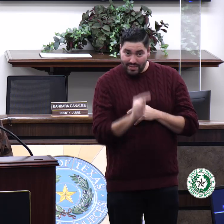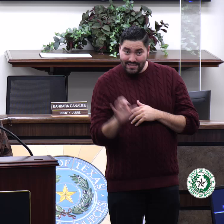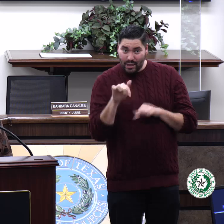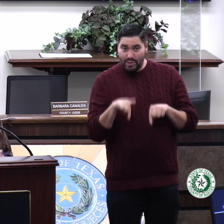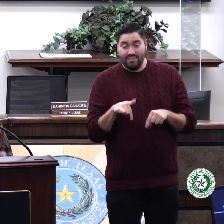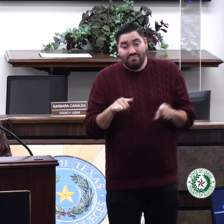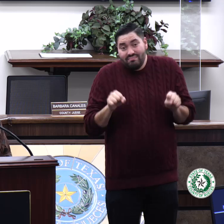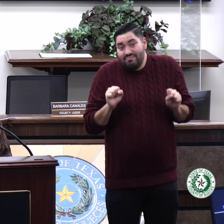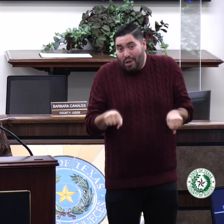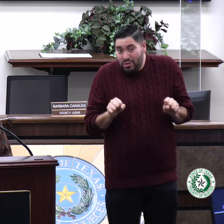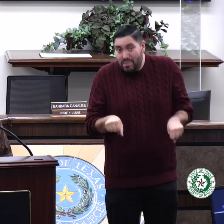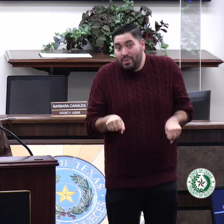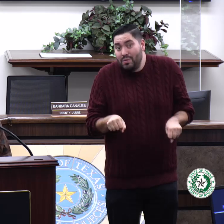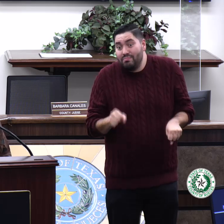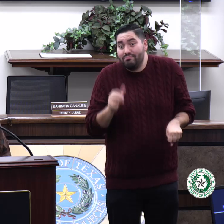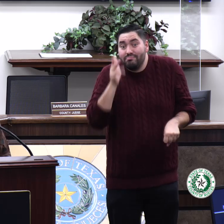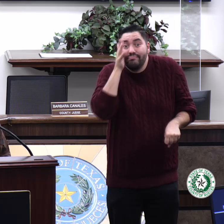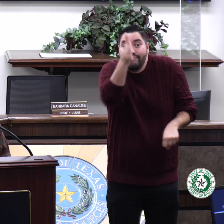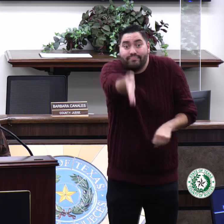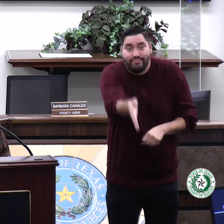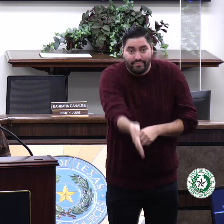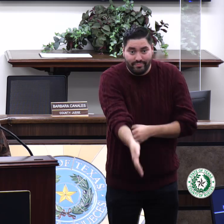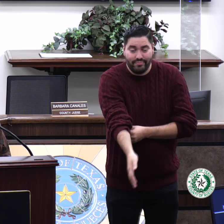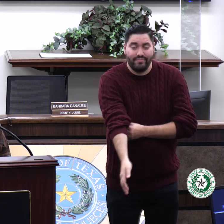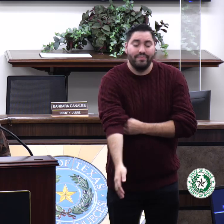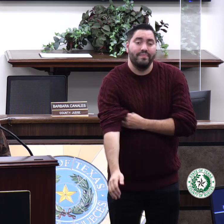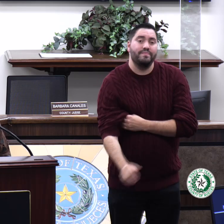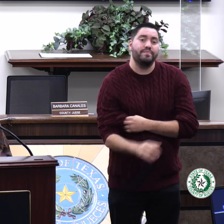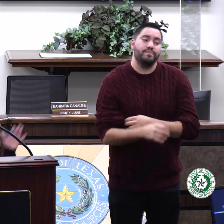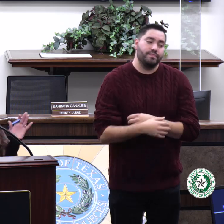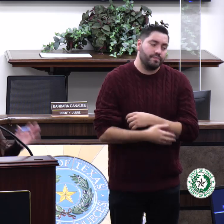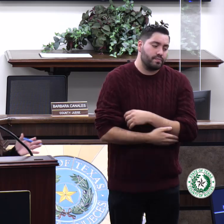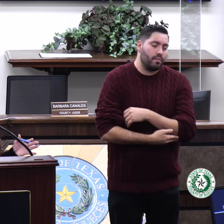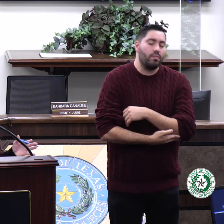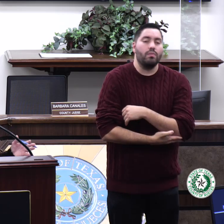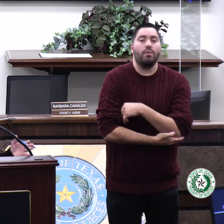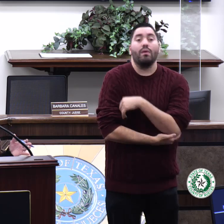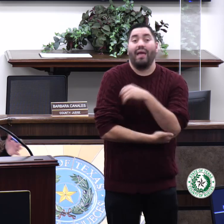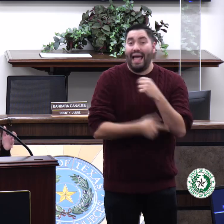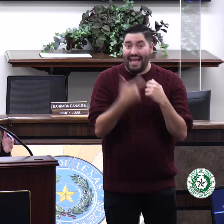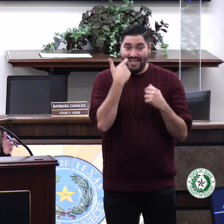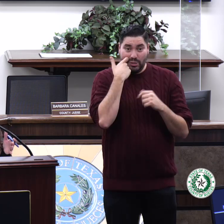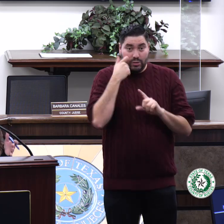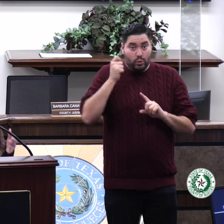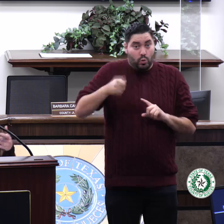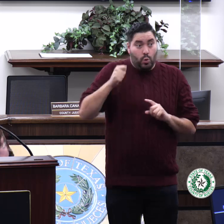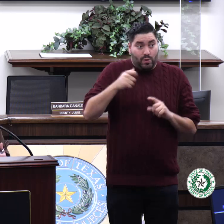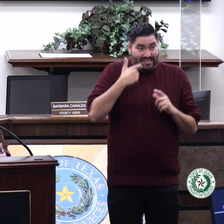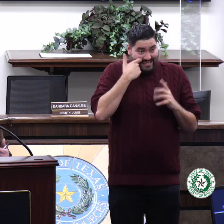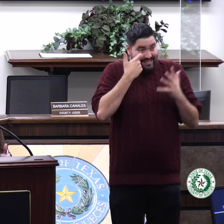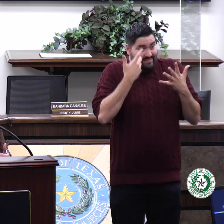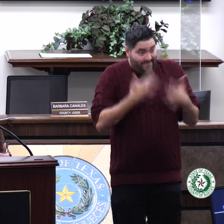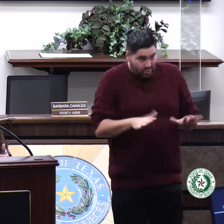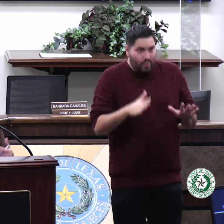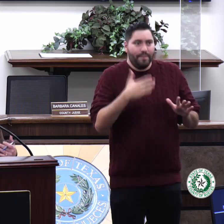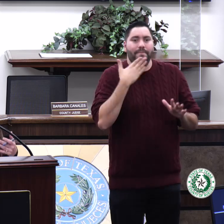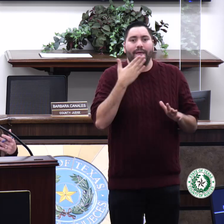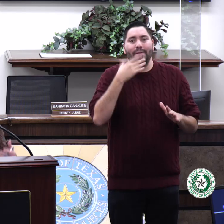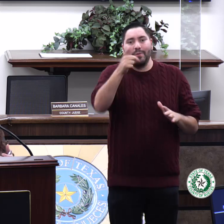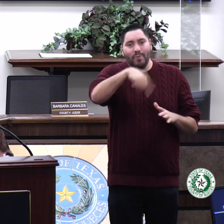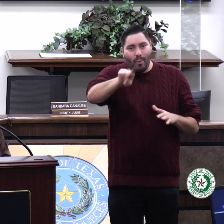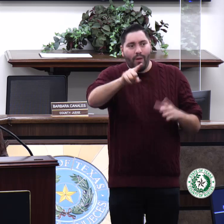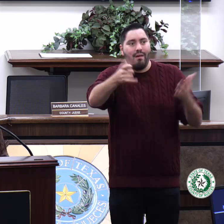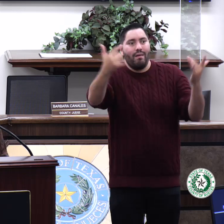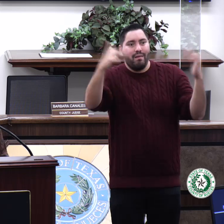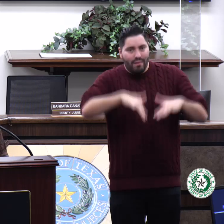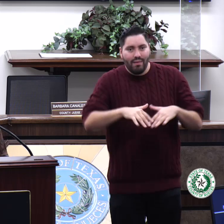County at some point in the near future. And I've just finished court, and so I thank everybody for being in our courtroom. It allowed us